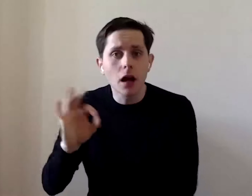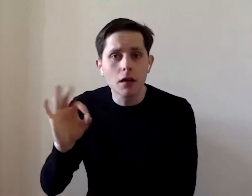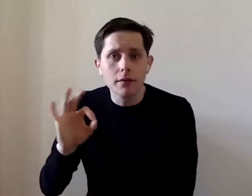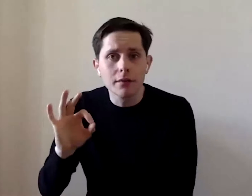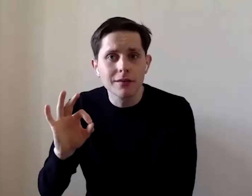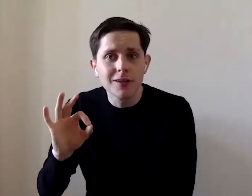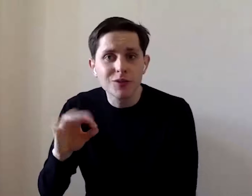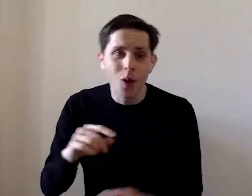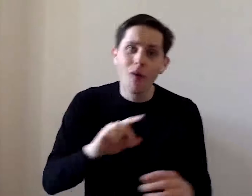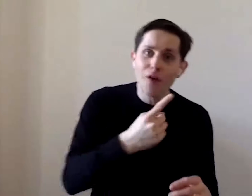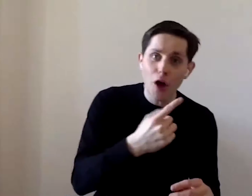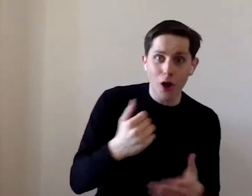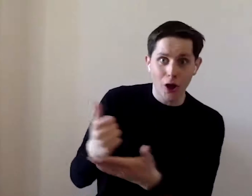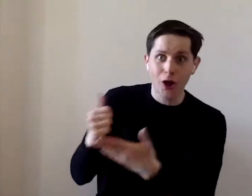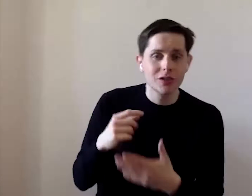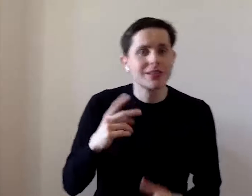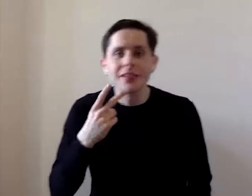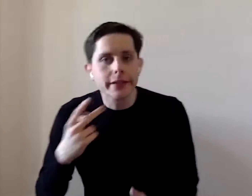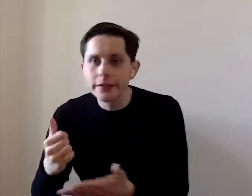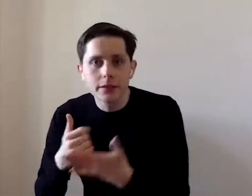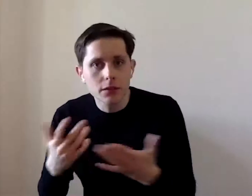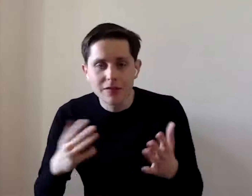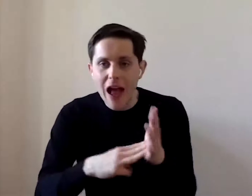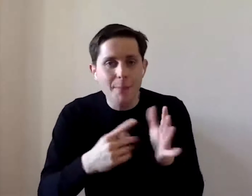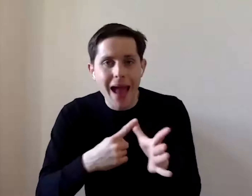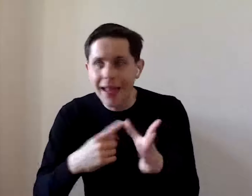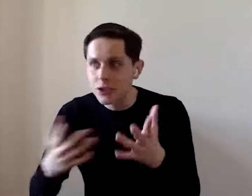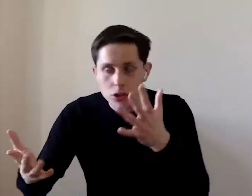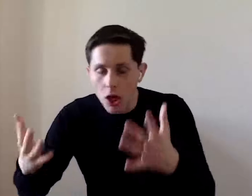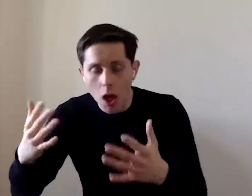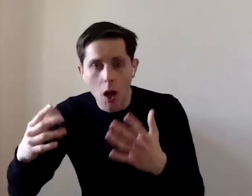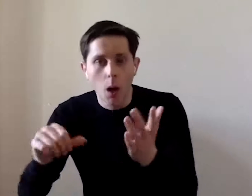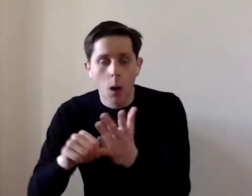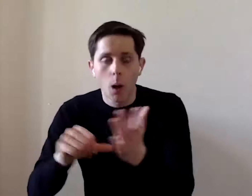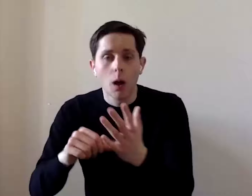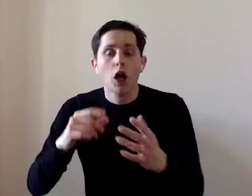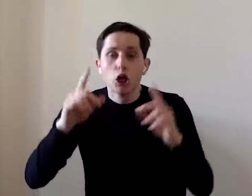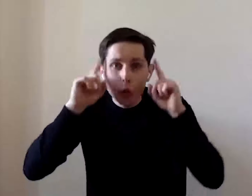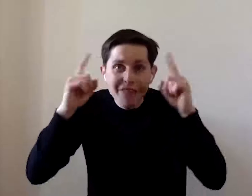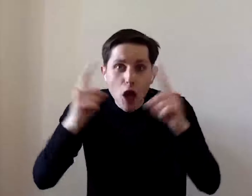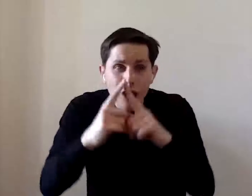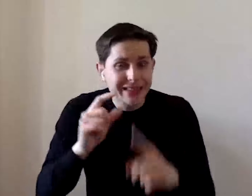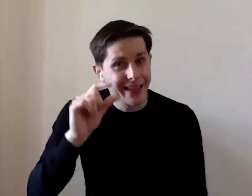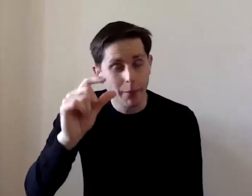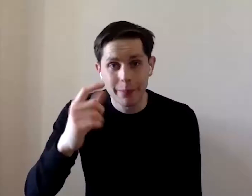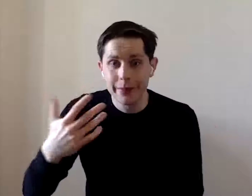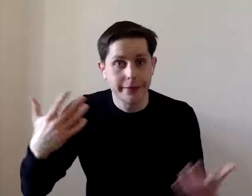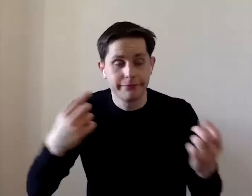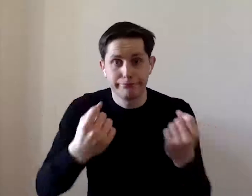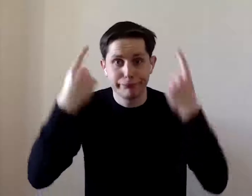way. And also, unfortunately, the university that I went to study my master's didn't have much knowledge in regards